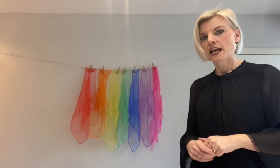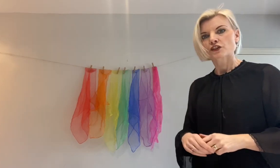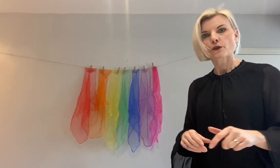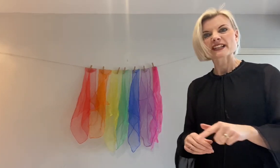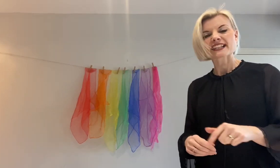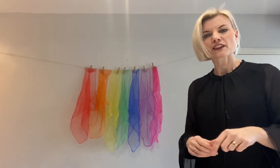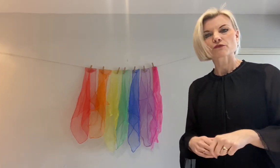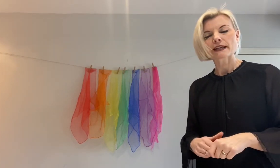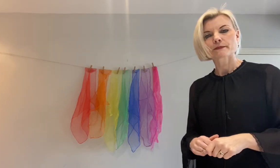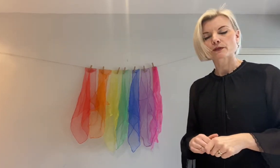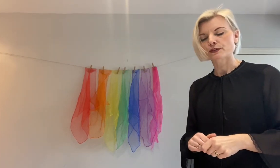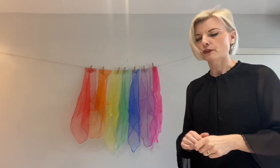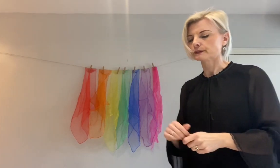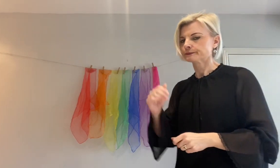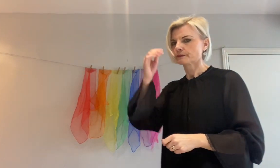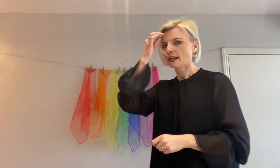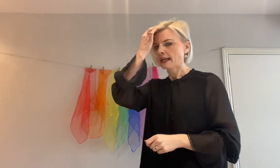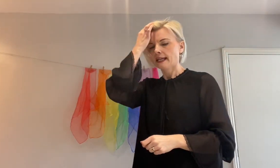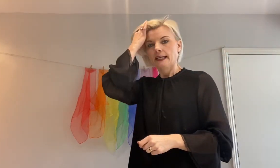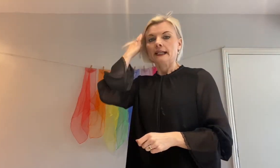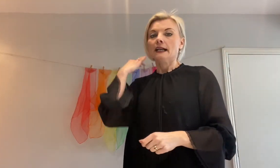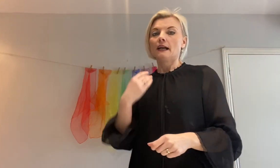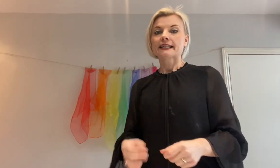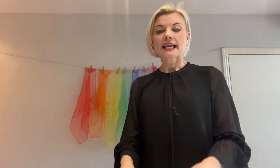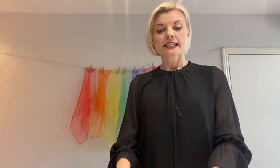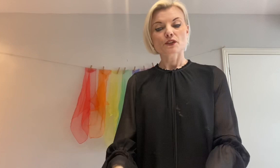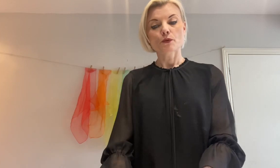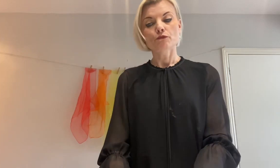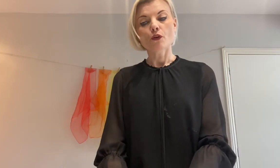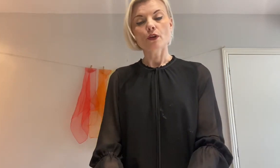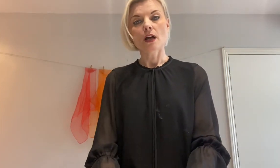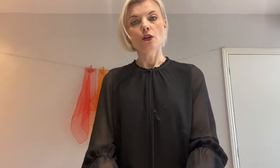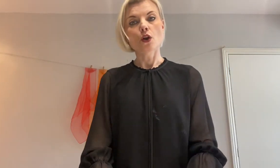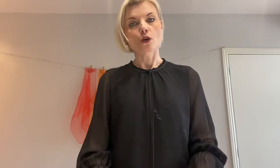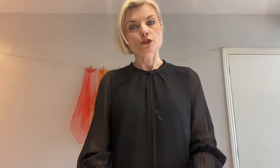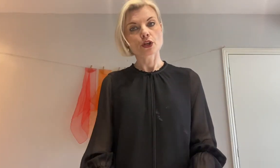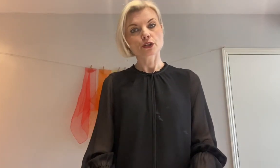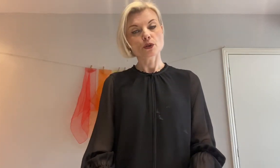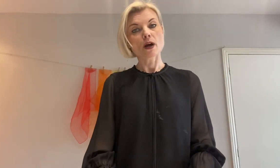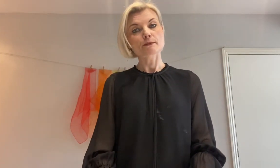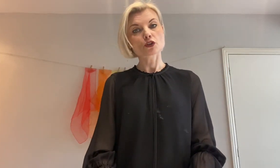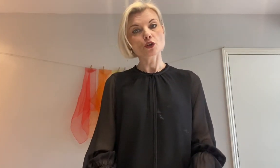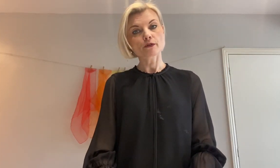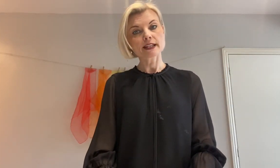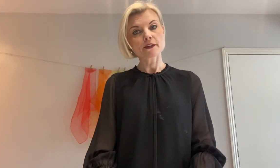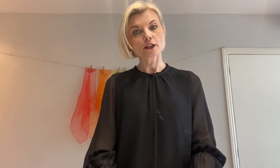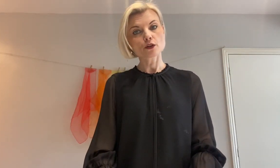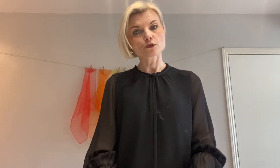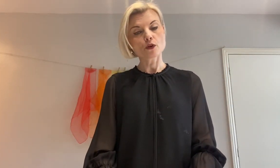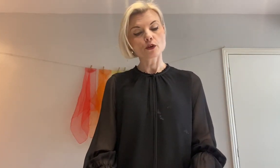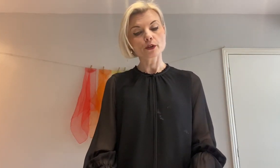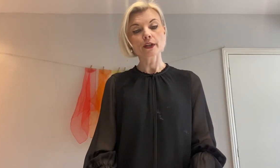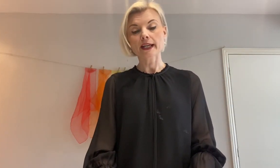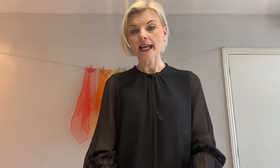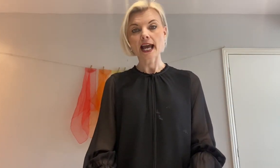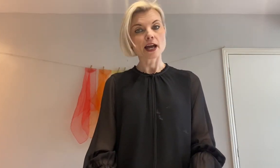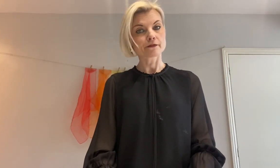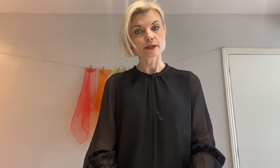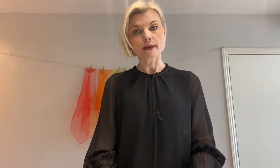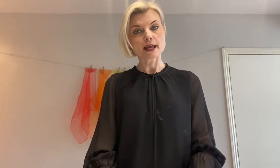Shall we sing the rainbow song? I get this one wrong a lot, so I'm sorry if it goes wrong. You're going to have to bear with